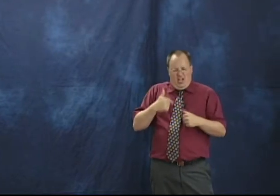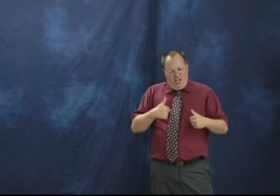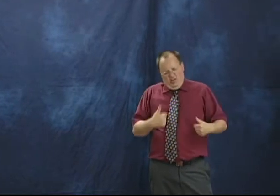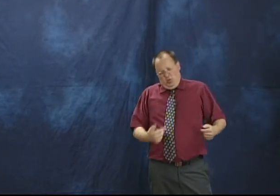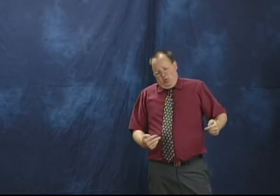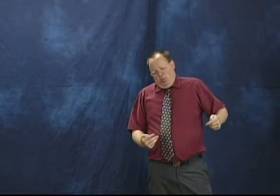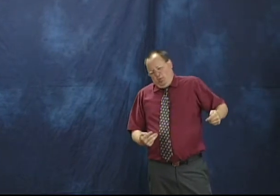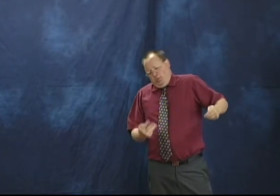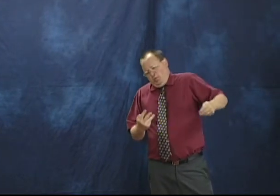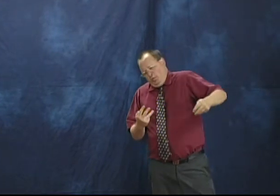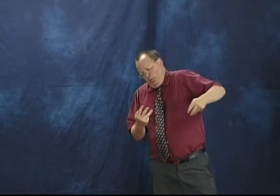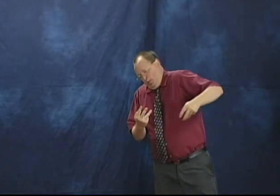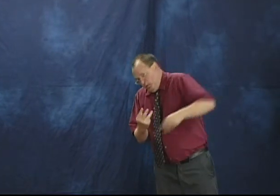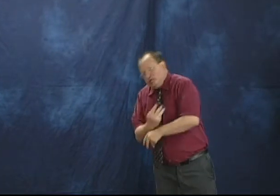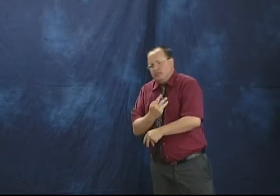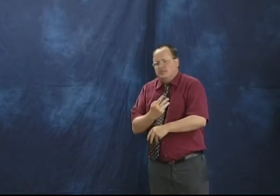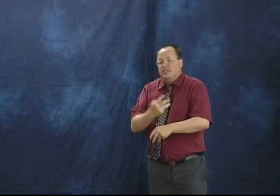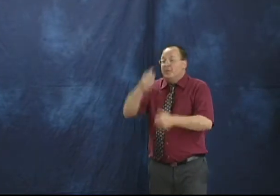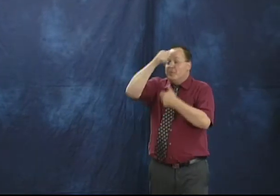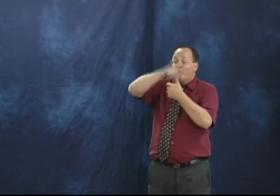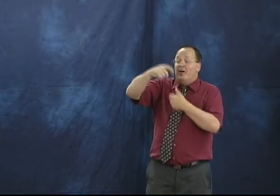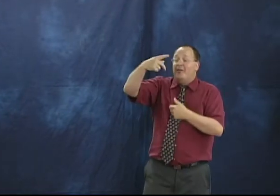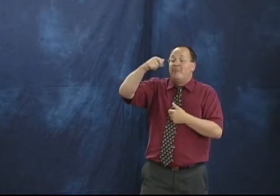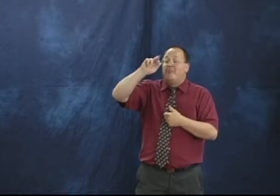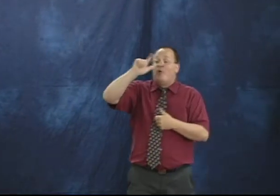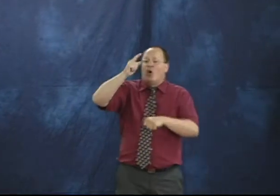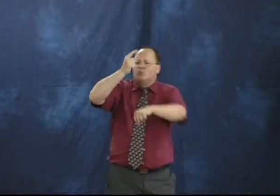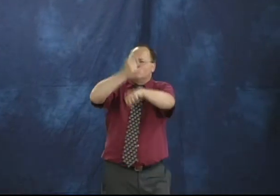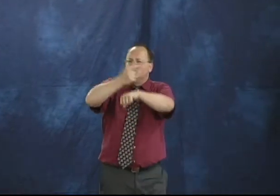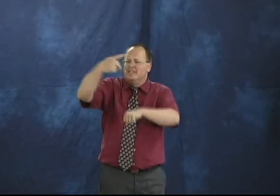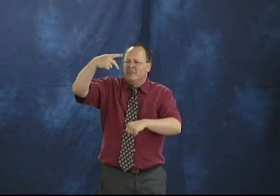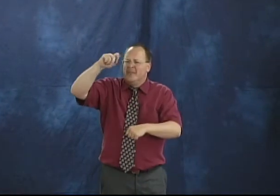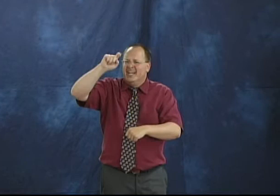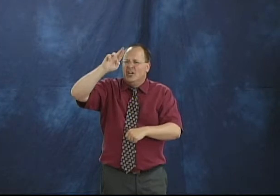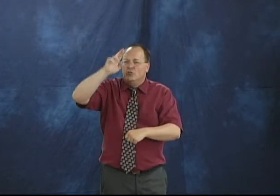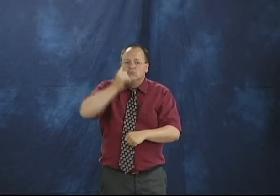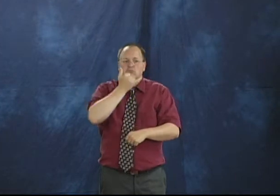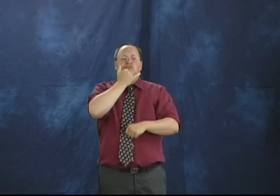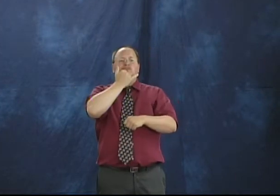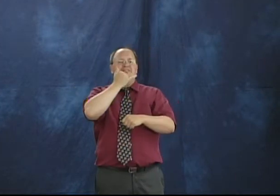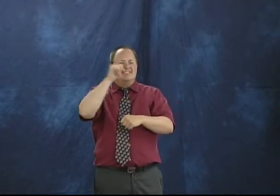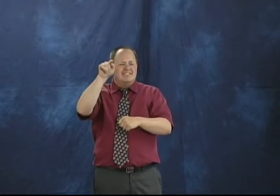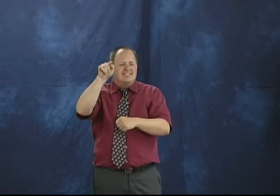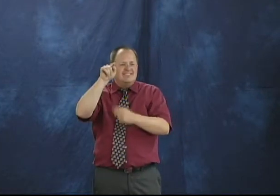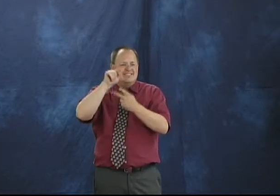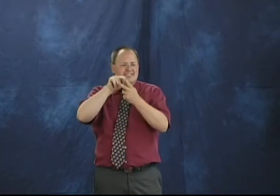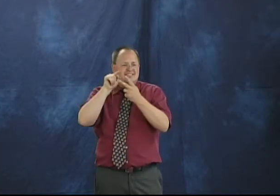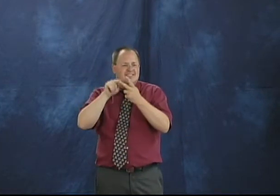Paul said of himself that he was the worst of sinners.